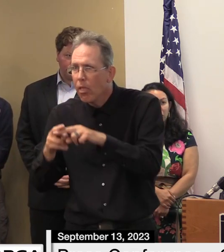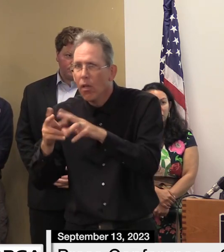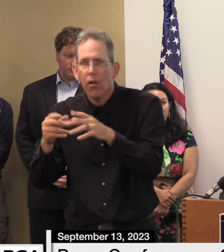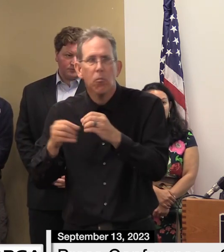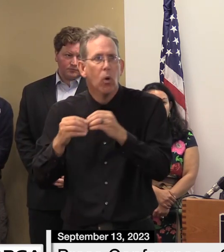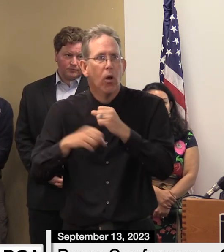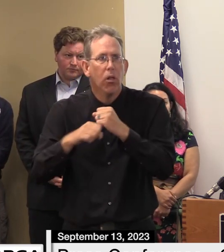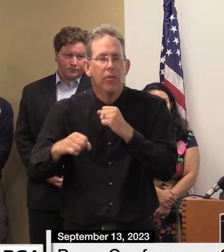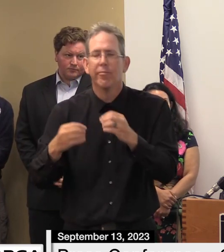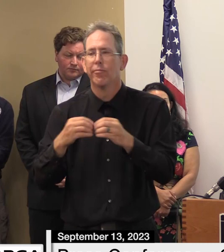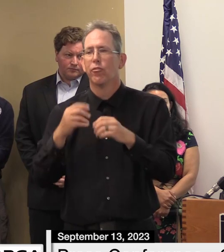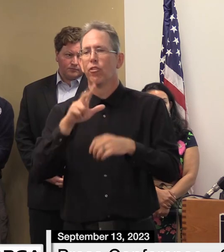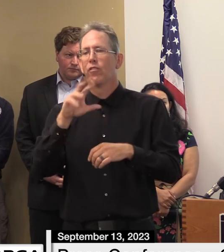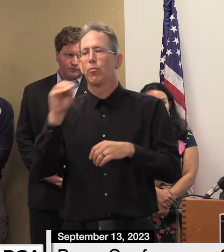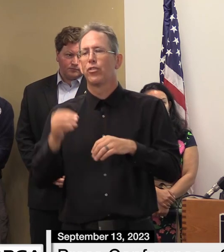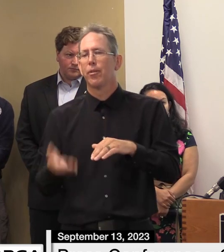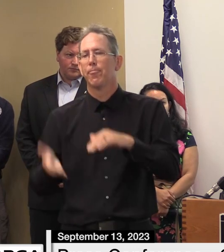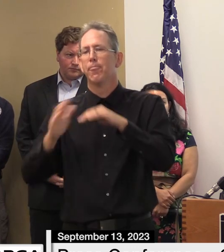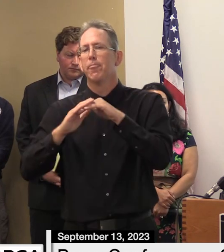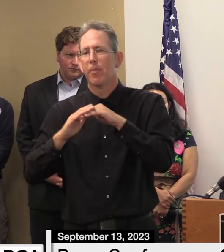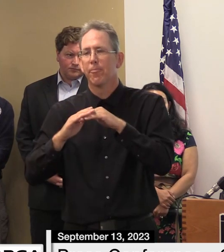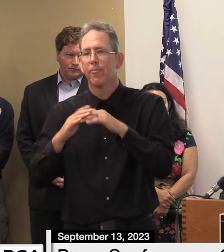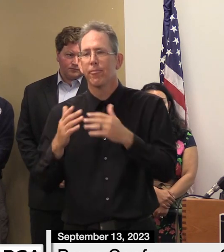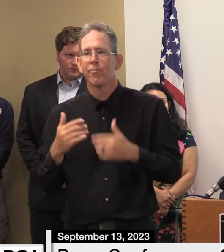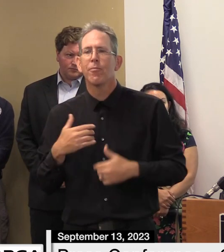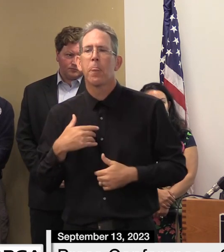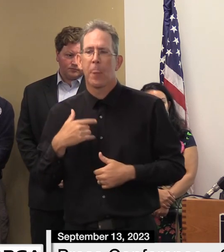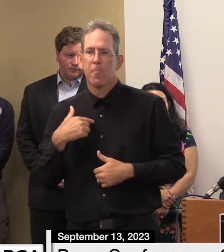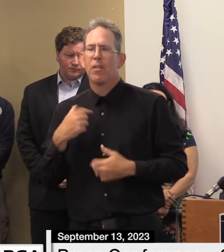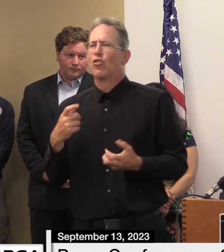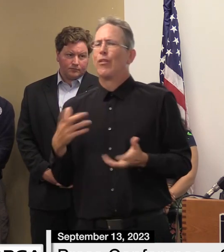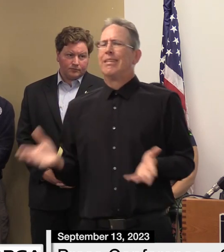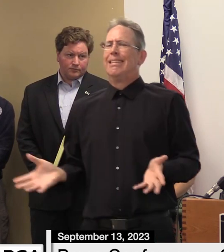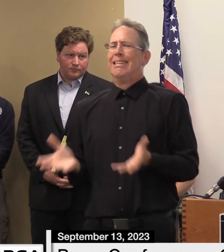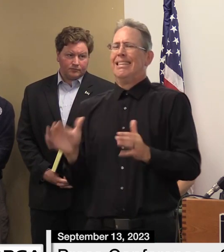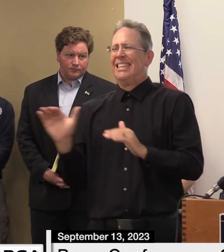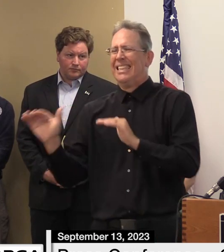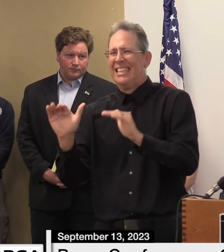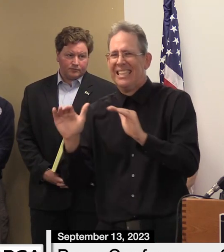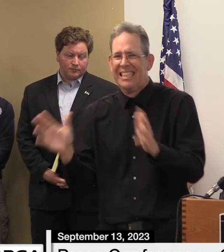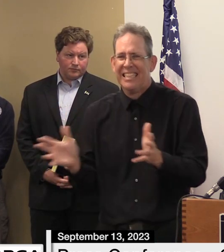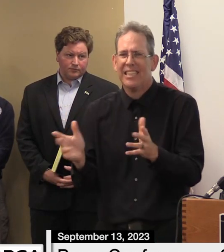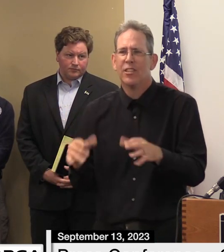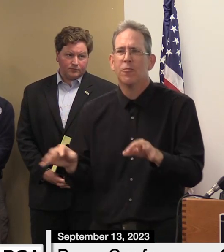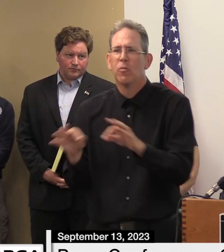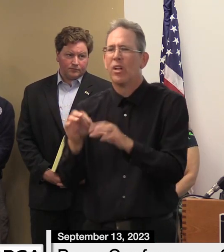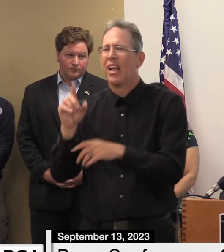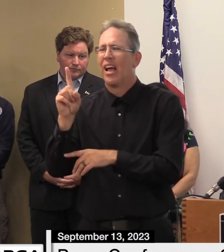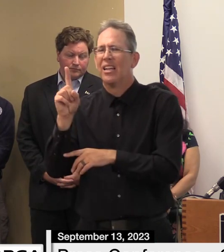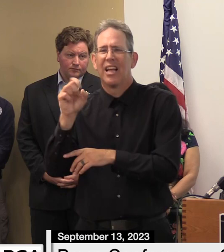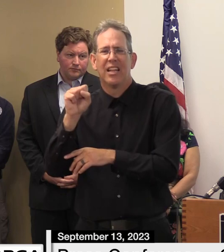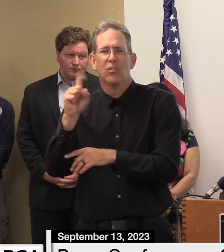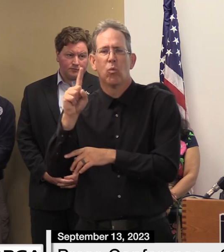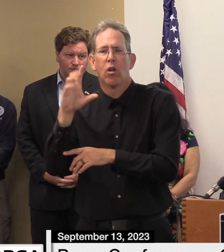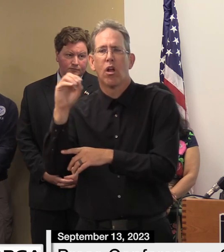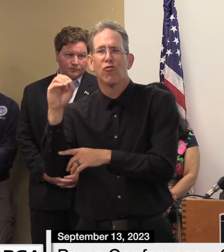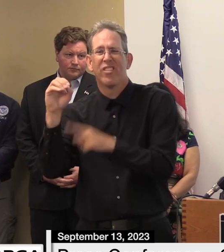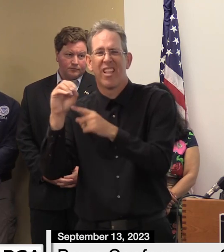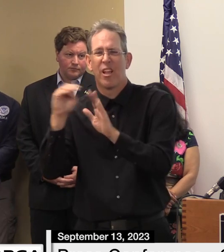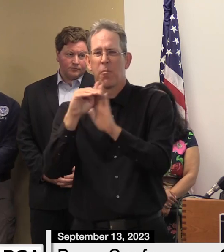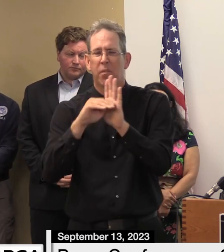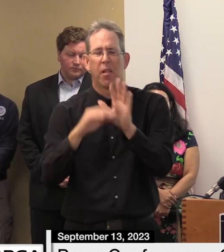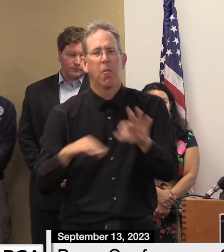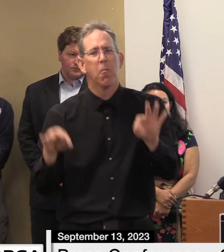is why I, too, will add my voice to the chorus of saying how important S-100 was and the partnership between the governor